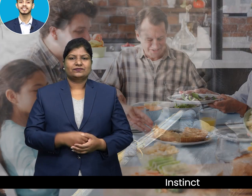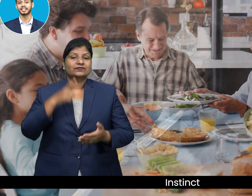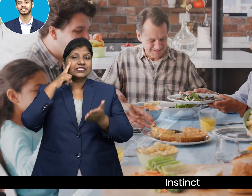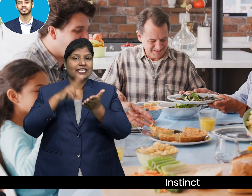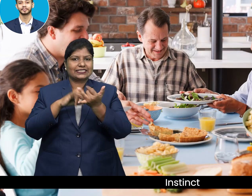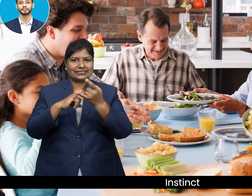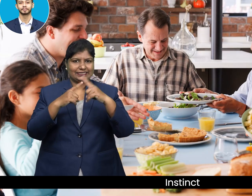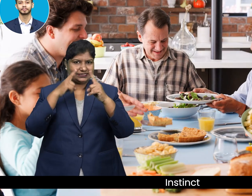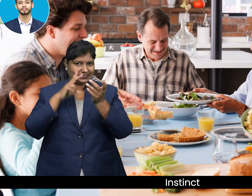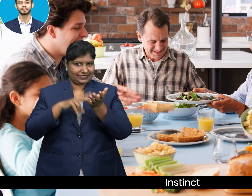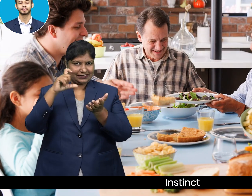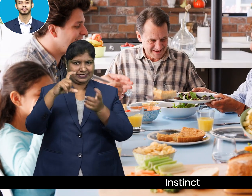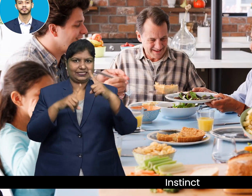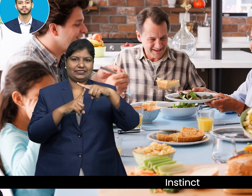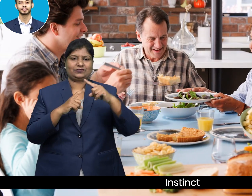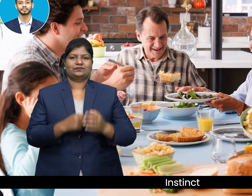Instinct.